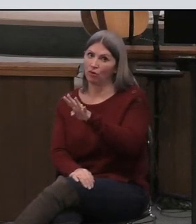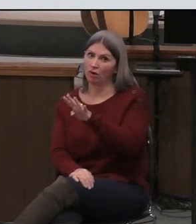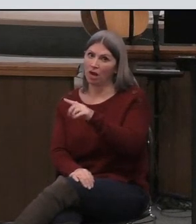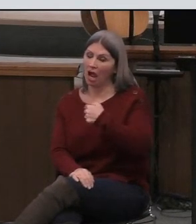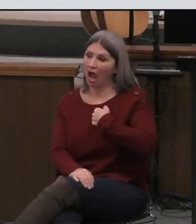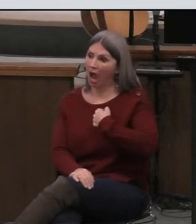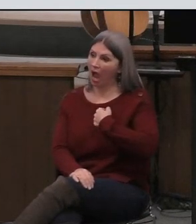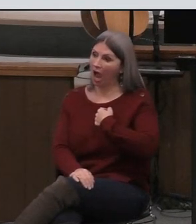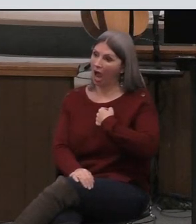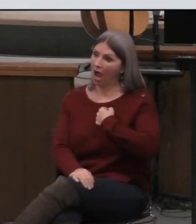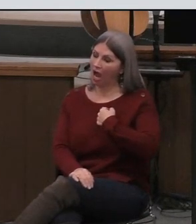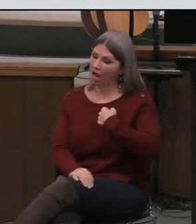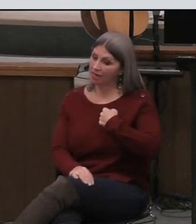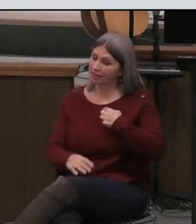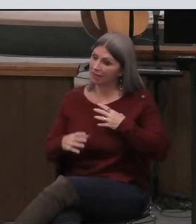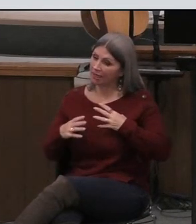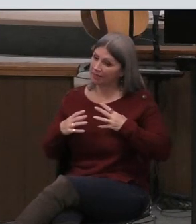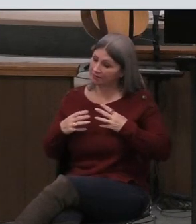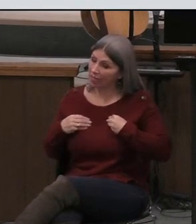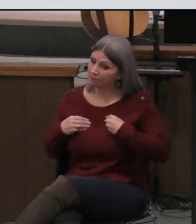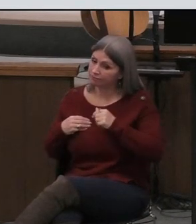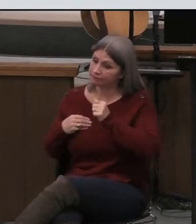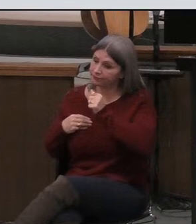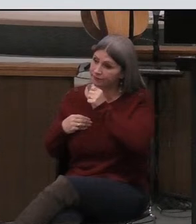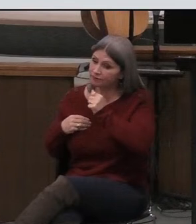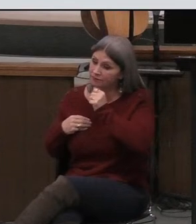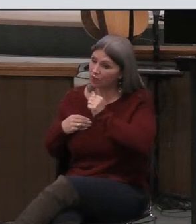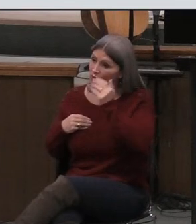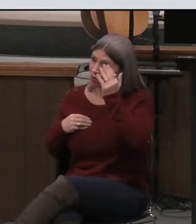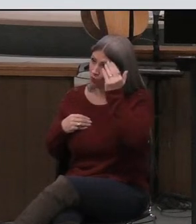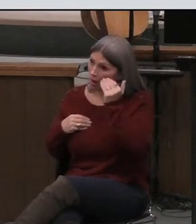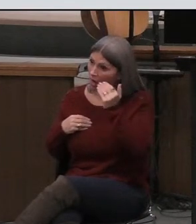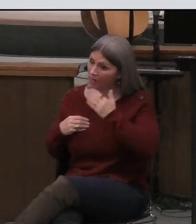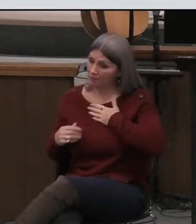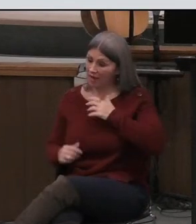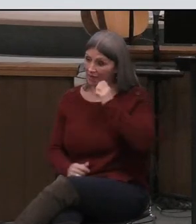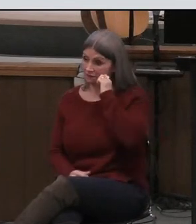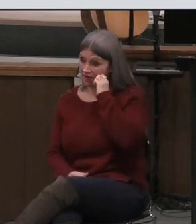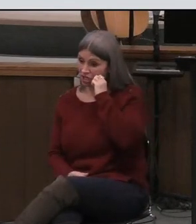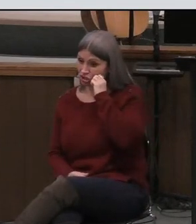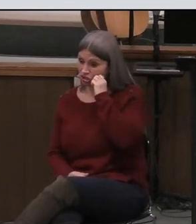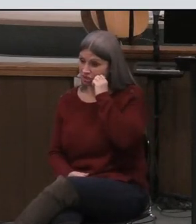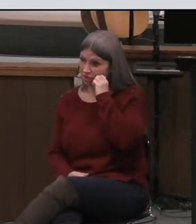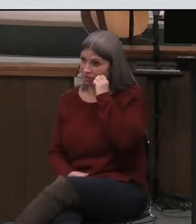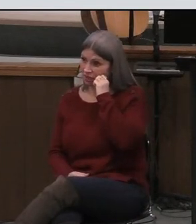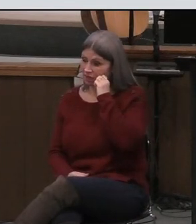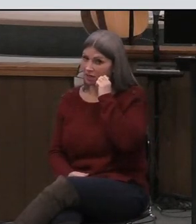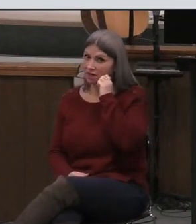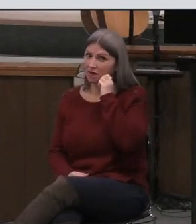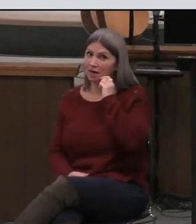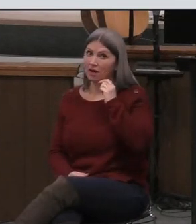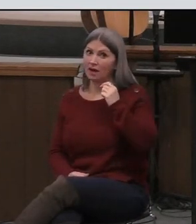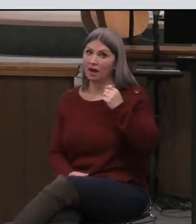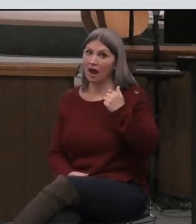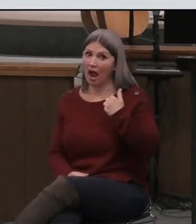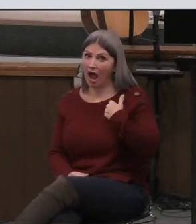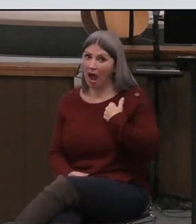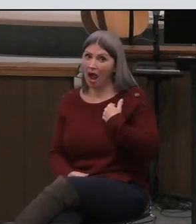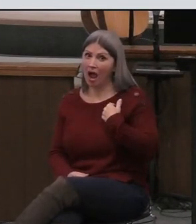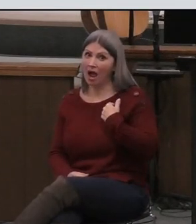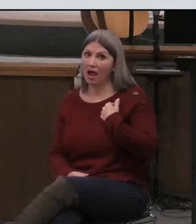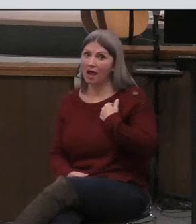my sufferings for your sake, and in my flesh I am filling up what is lacking in